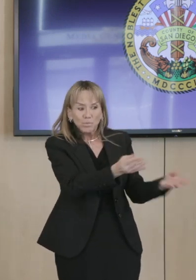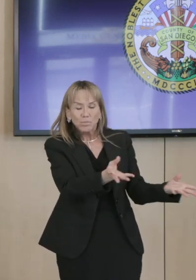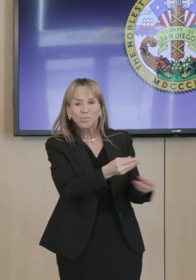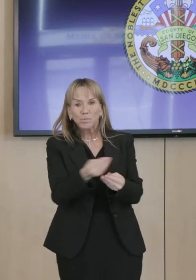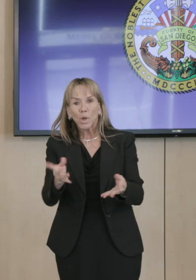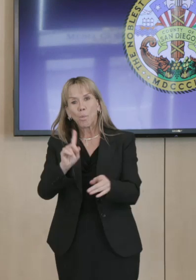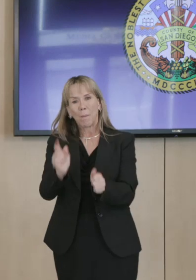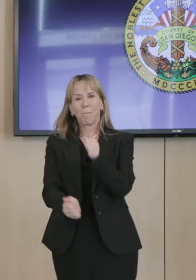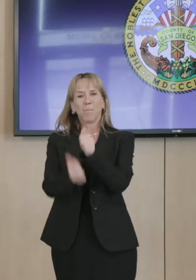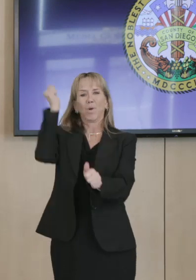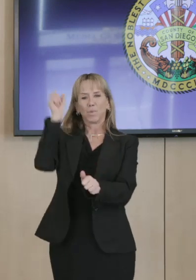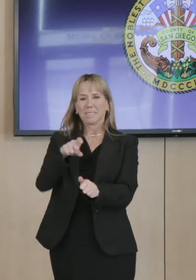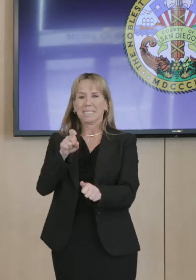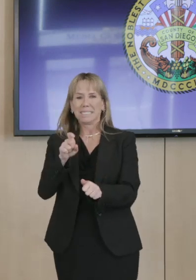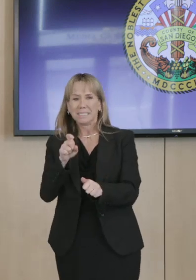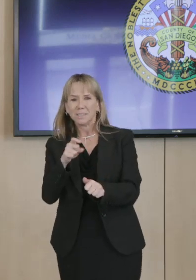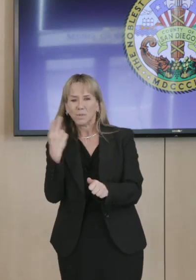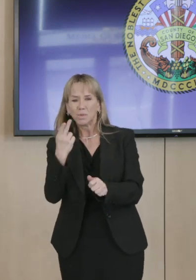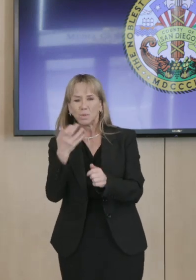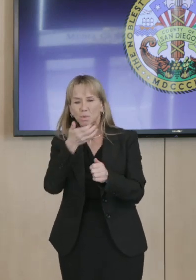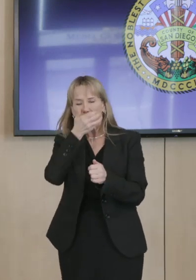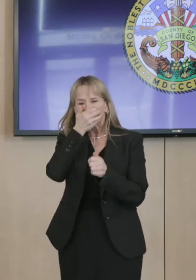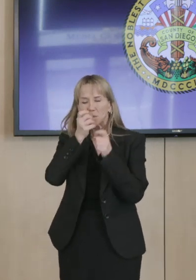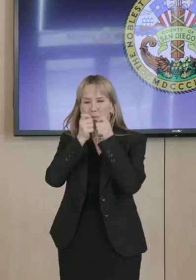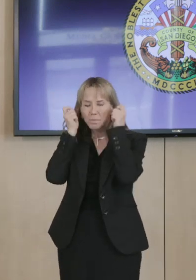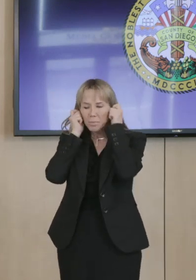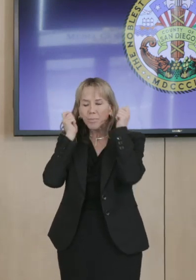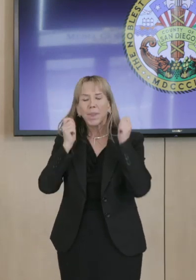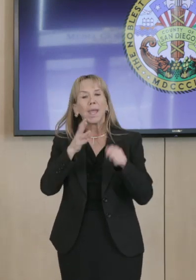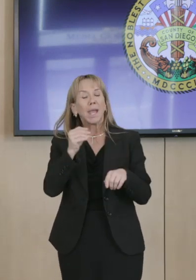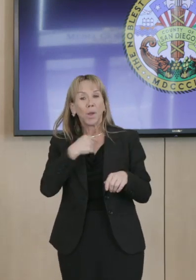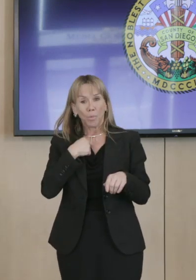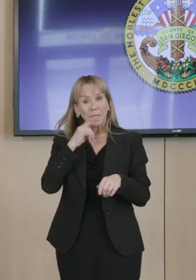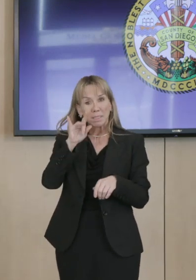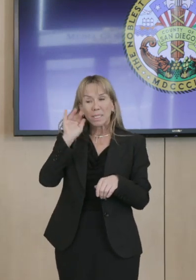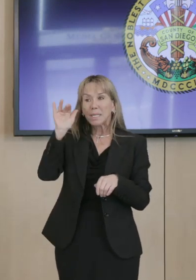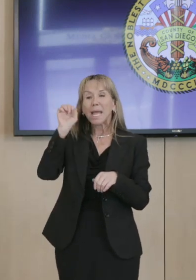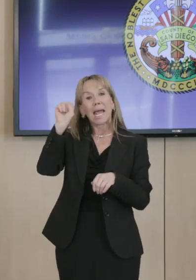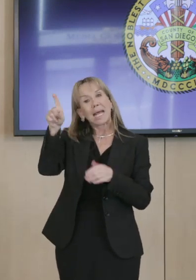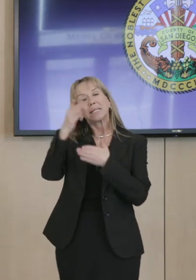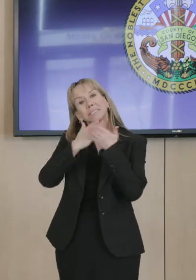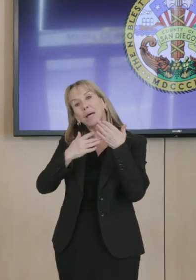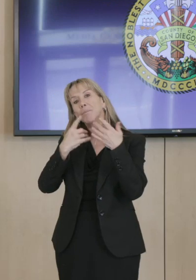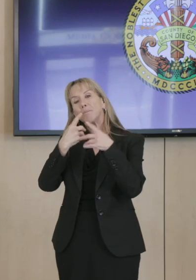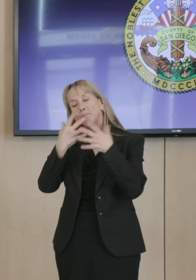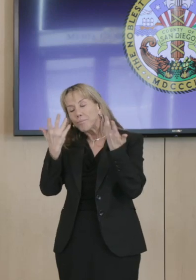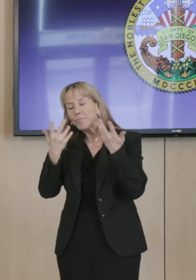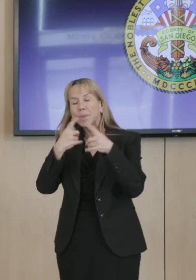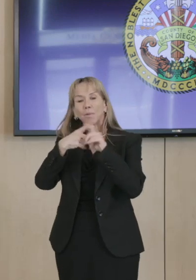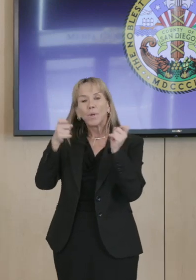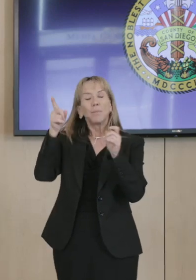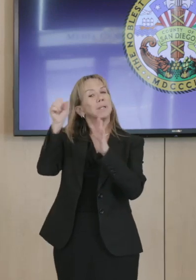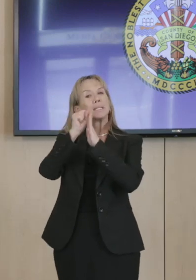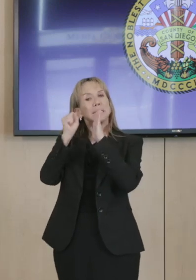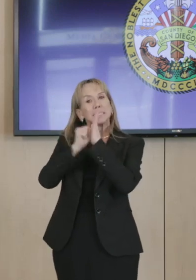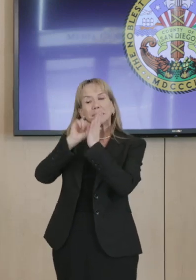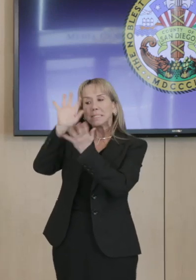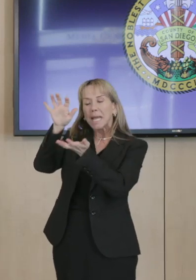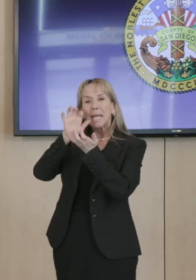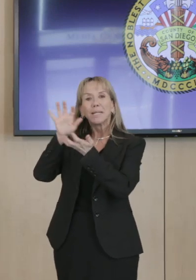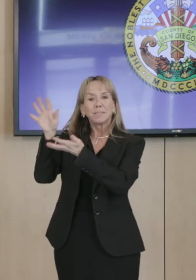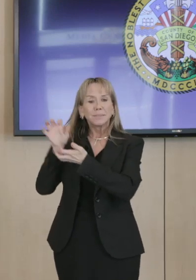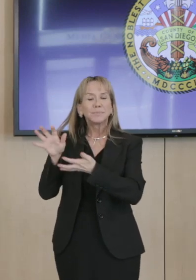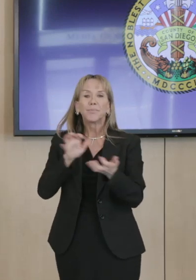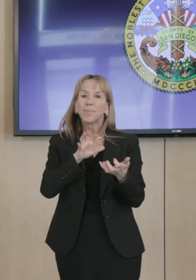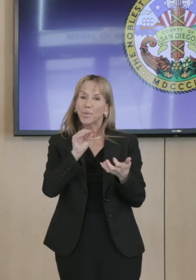they're most needed. We have also requested some from the state's cash. So we have a lot coming in multiple